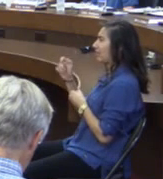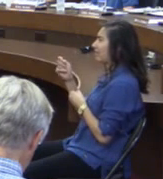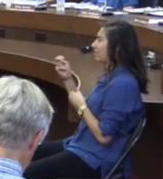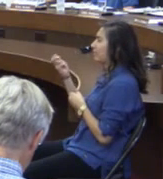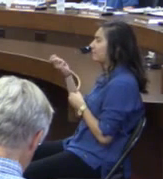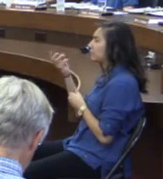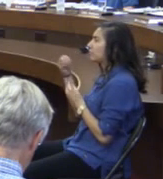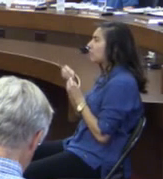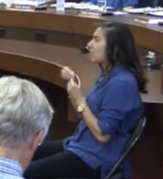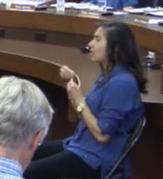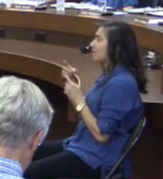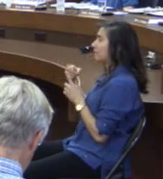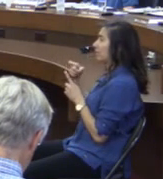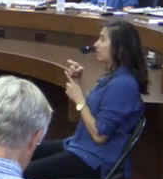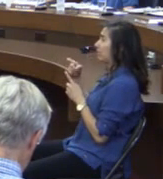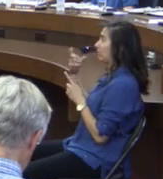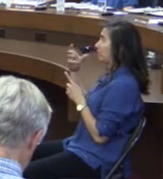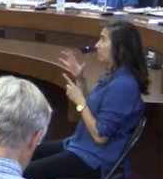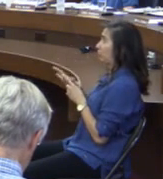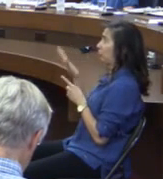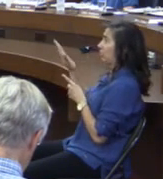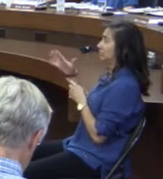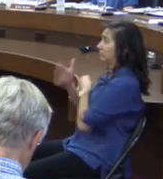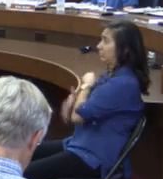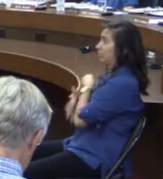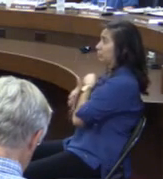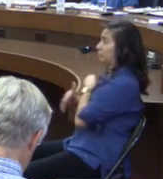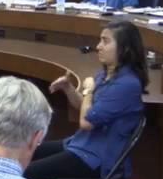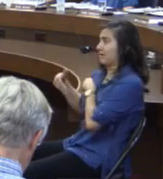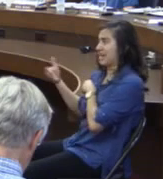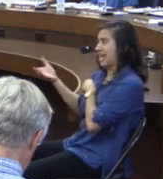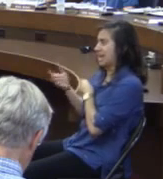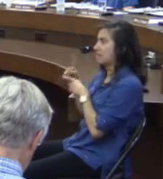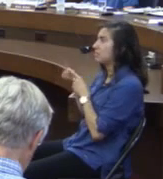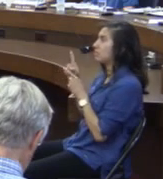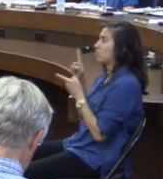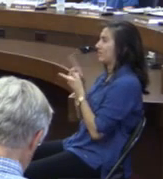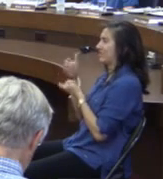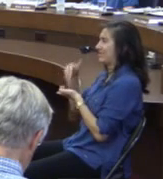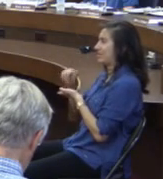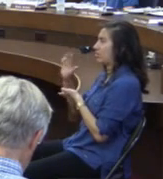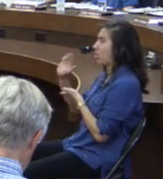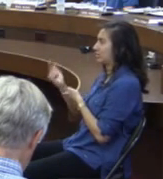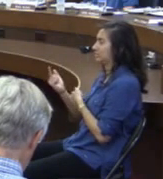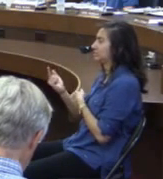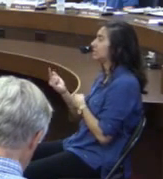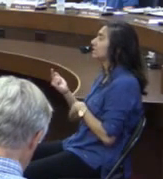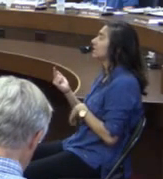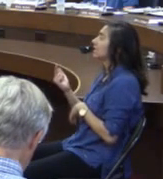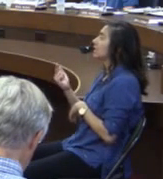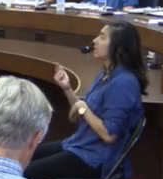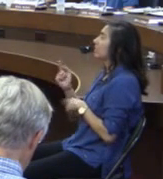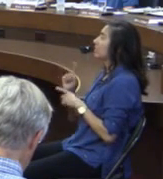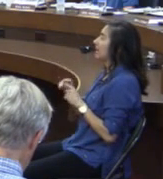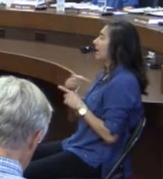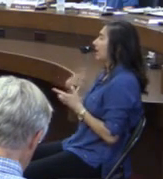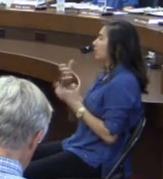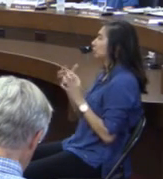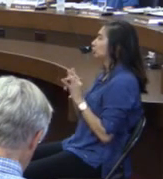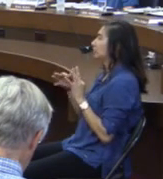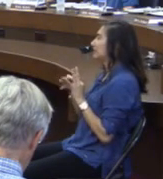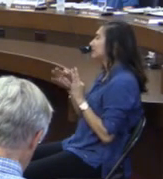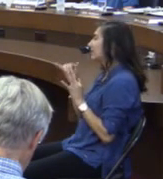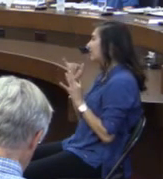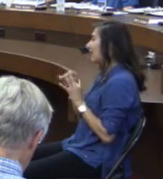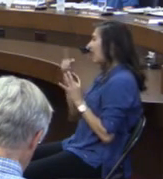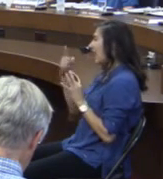from across the country or who have not yet been hired that will meet at our August board meeting. So I do want to mention that